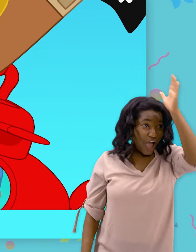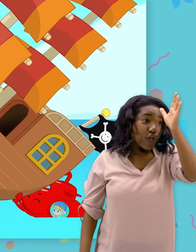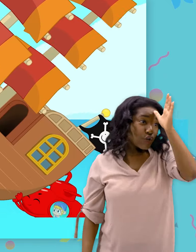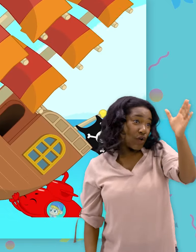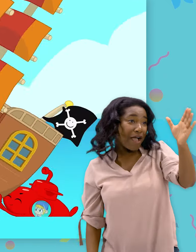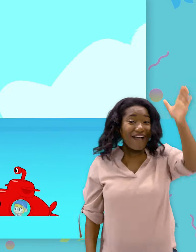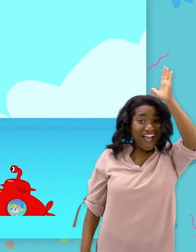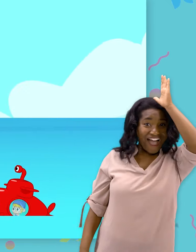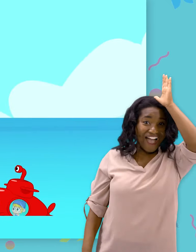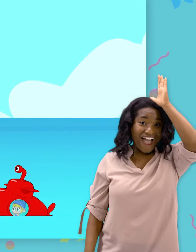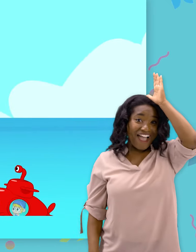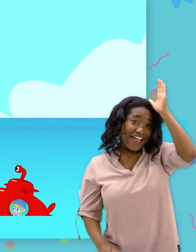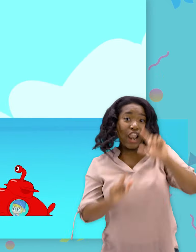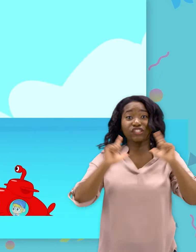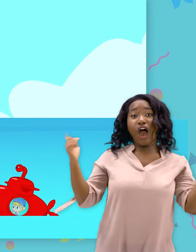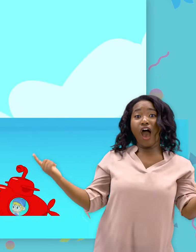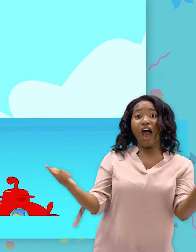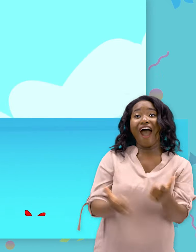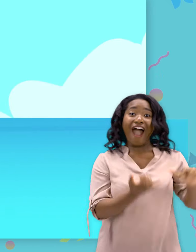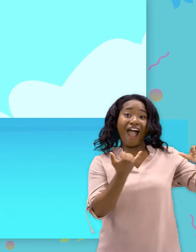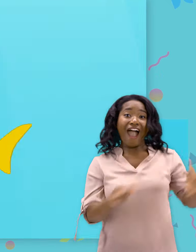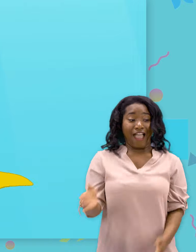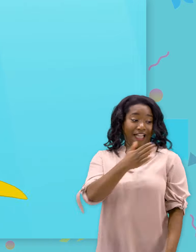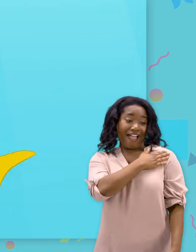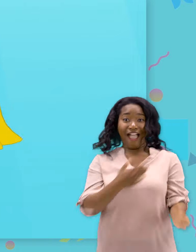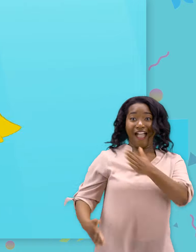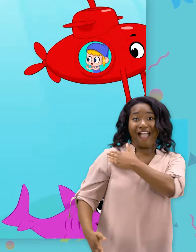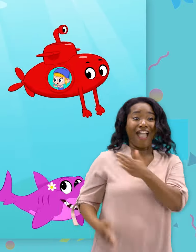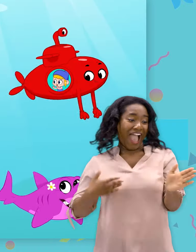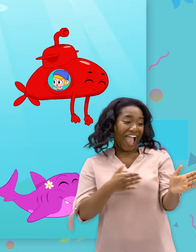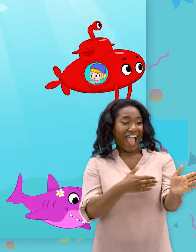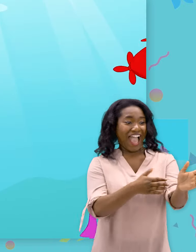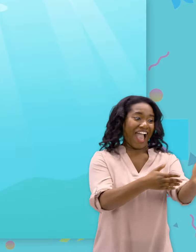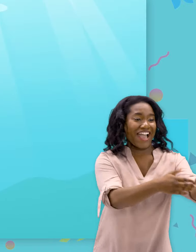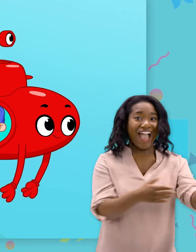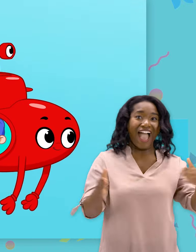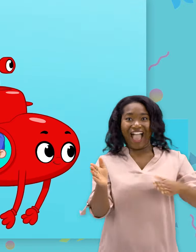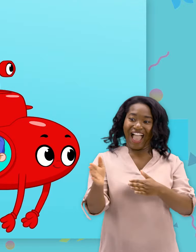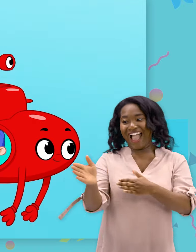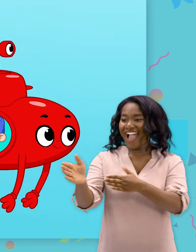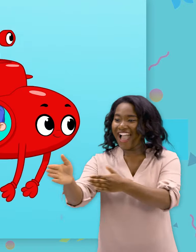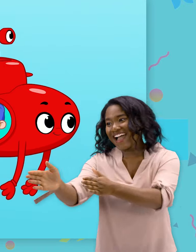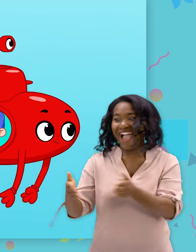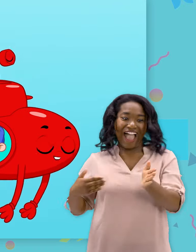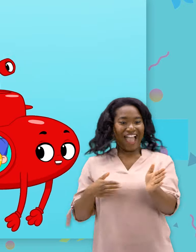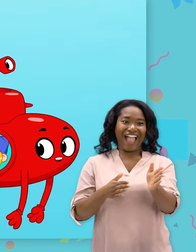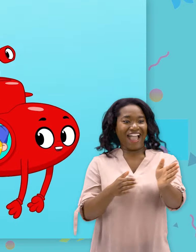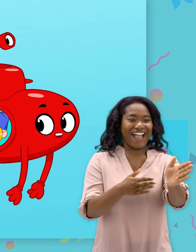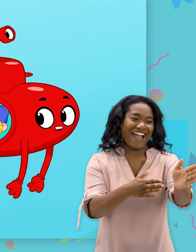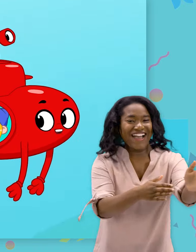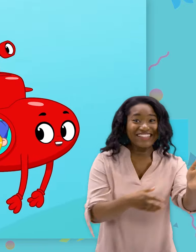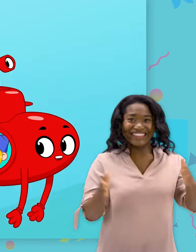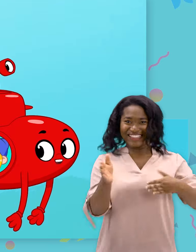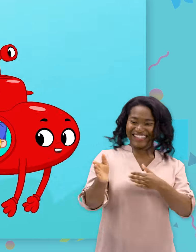Shark, do do do do do do, Grandpa Shark. Let's play tag, do do do do do do. Let's play tag, do do do do do